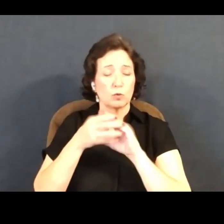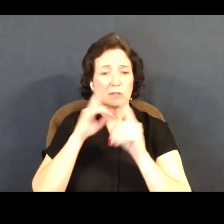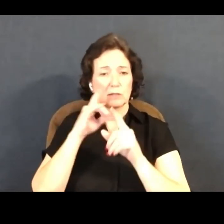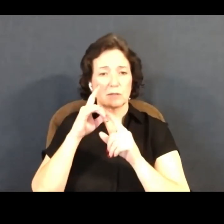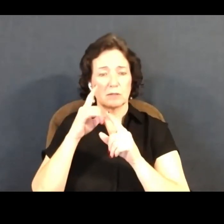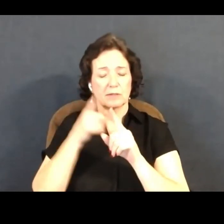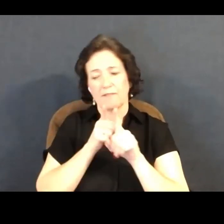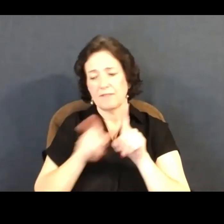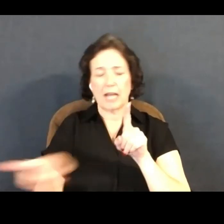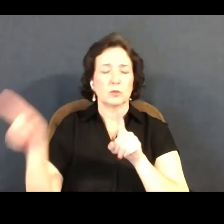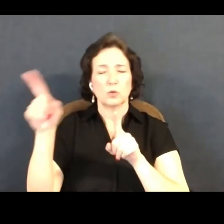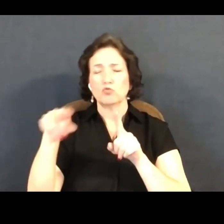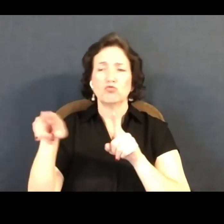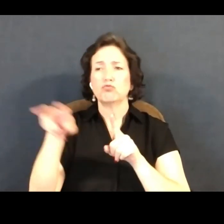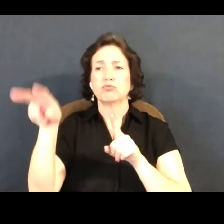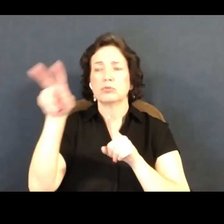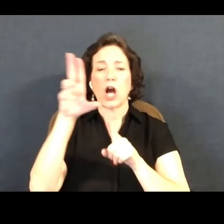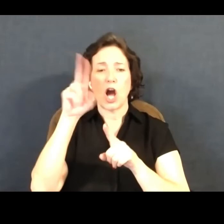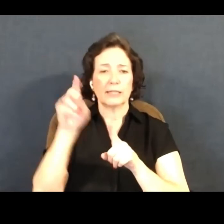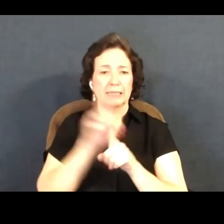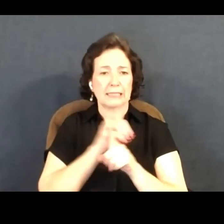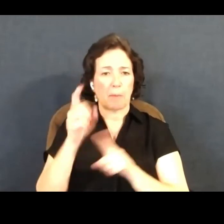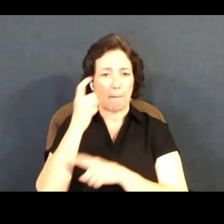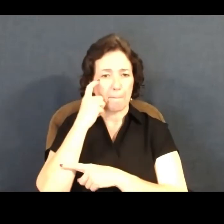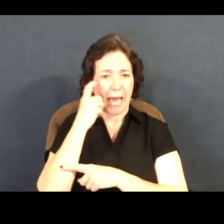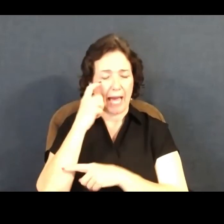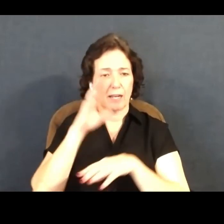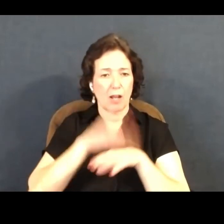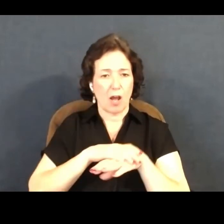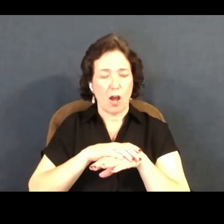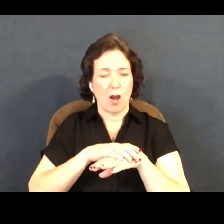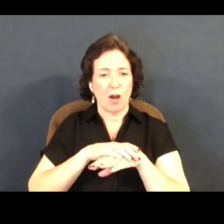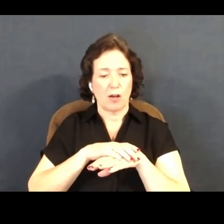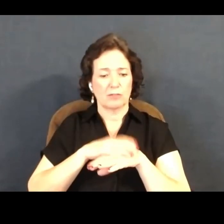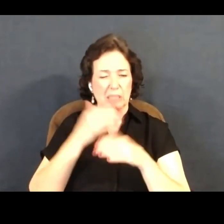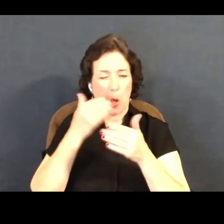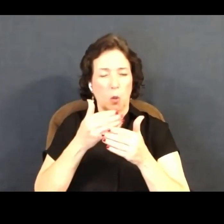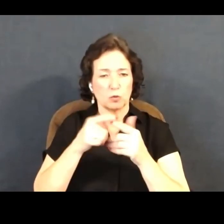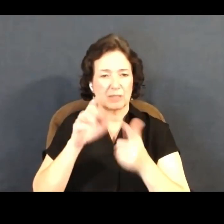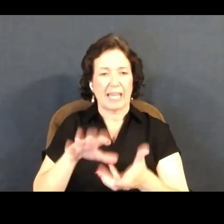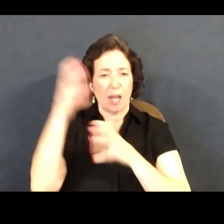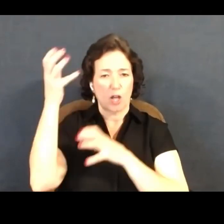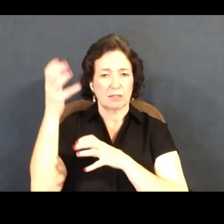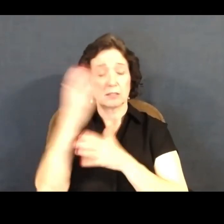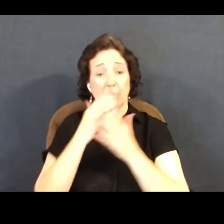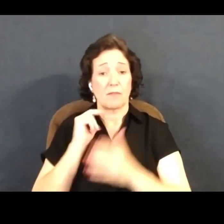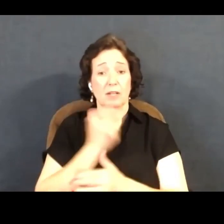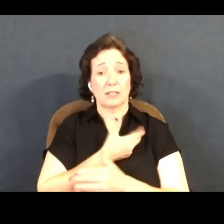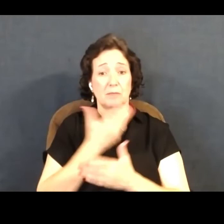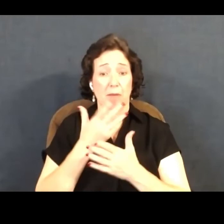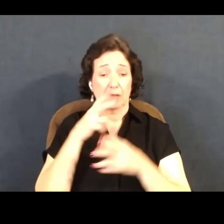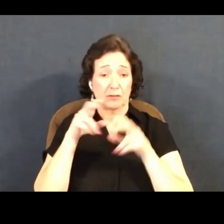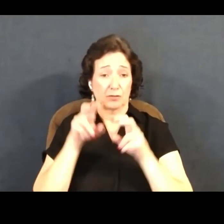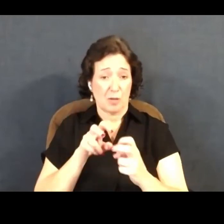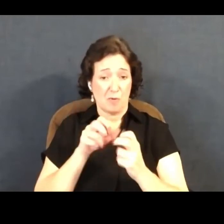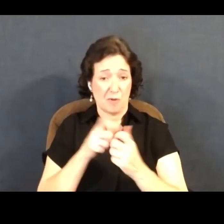divergent wandering of an undisciplined mind on the brink of chaos. Some of us might be sitting there with you in